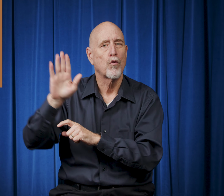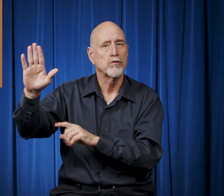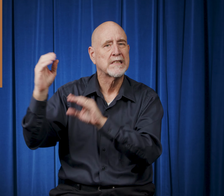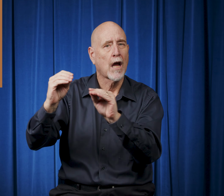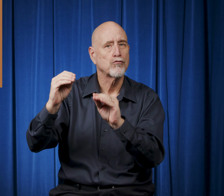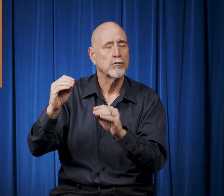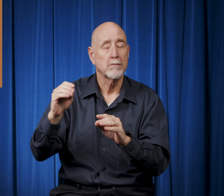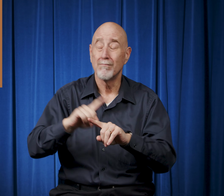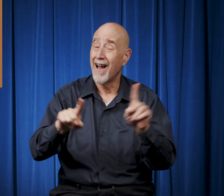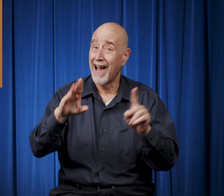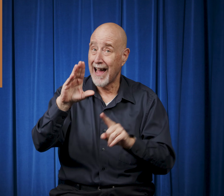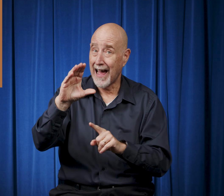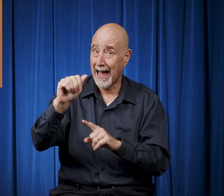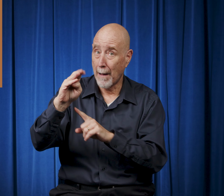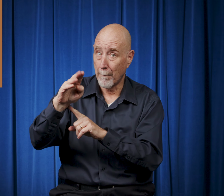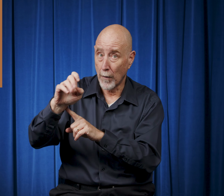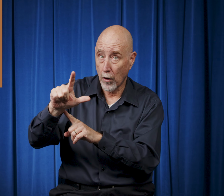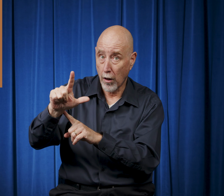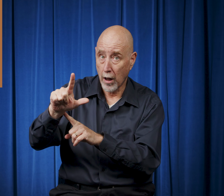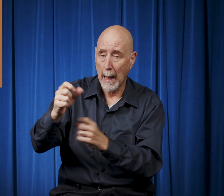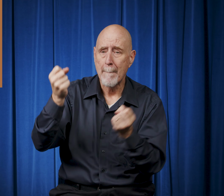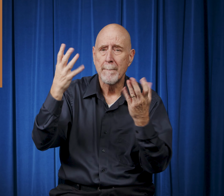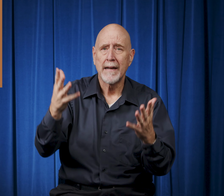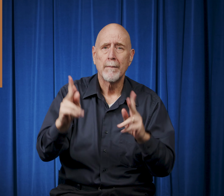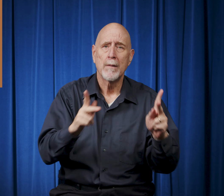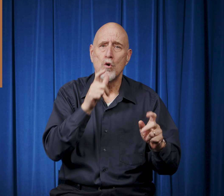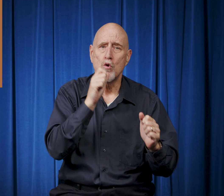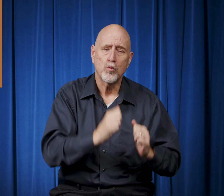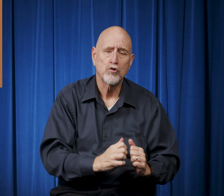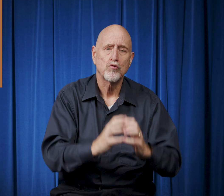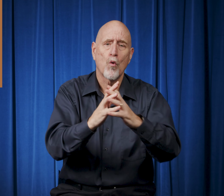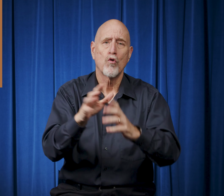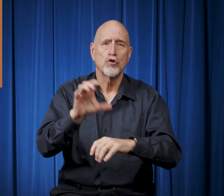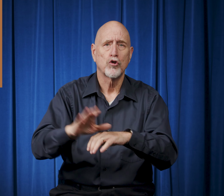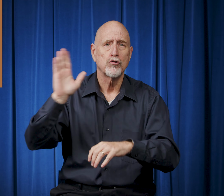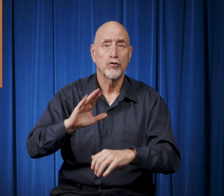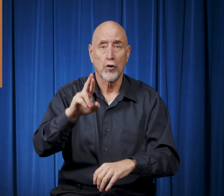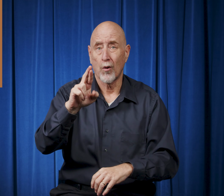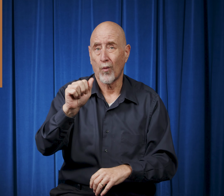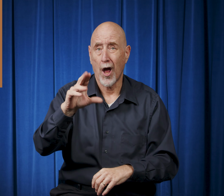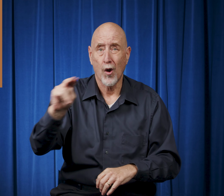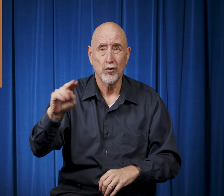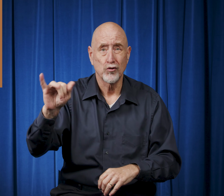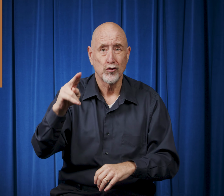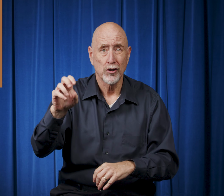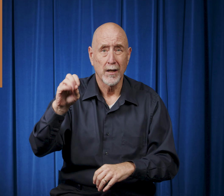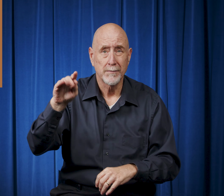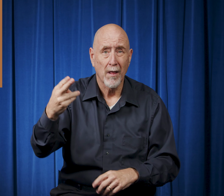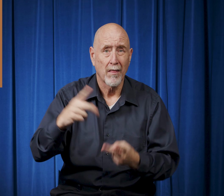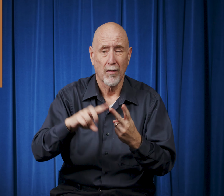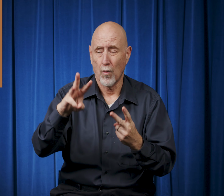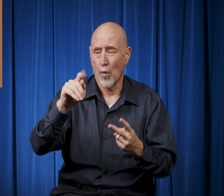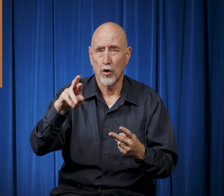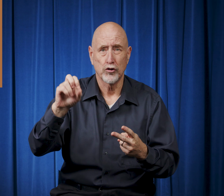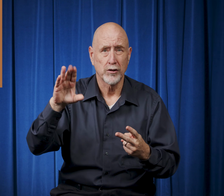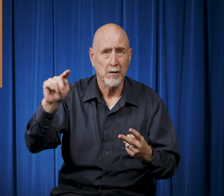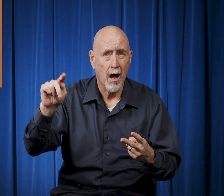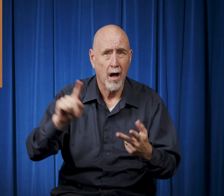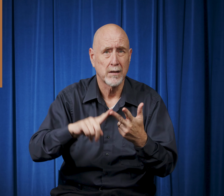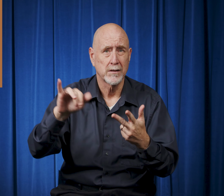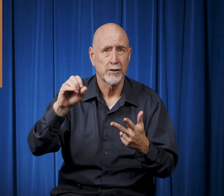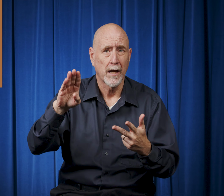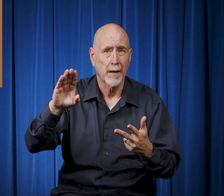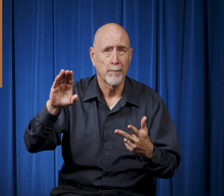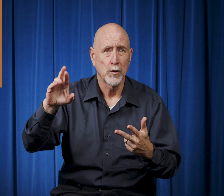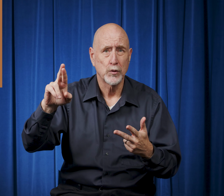However, Campbell and many other restorationists such as Raccoon John Smith and Walter Scott and Jacob Creeth,